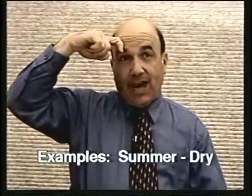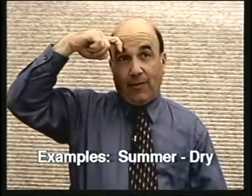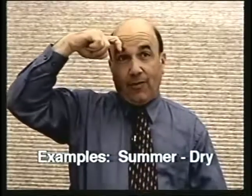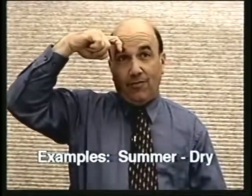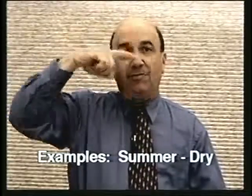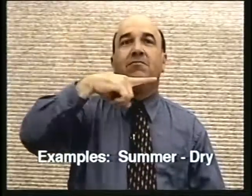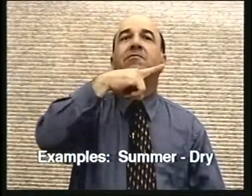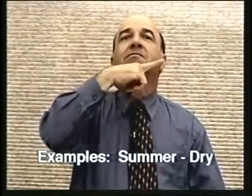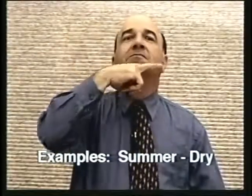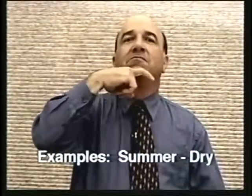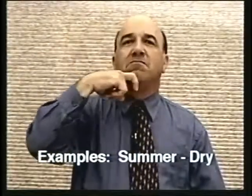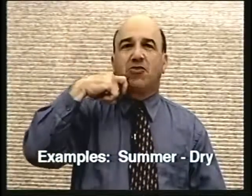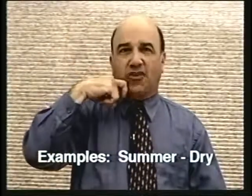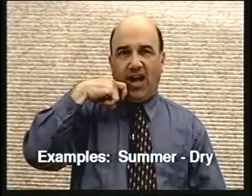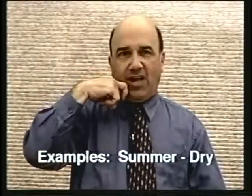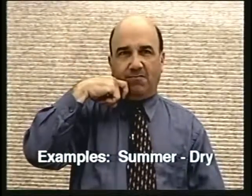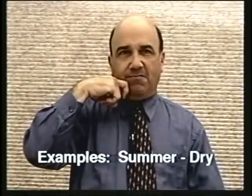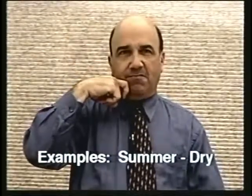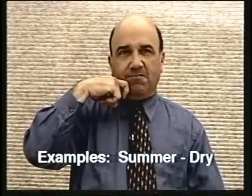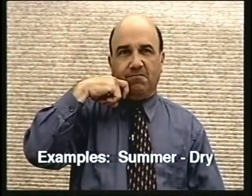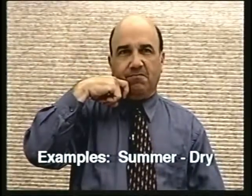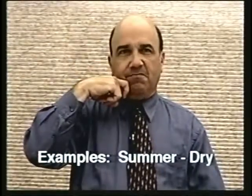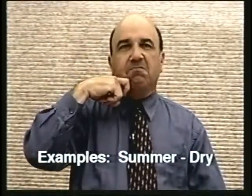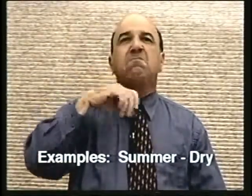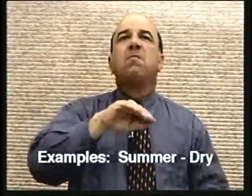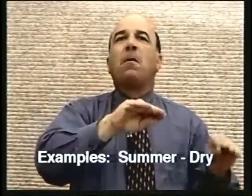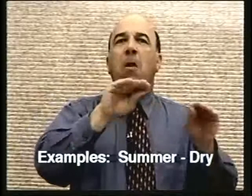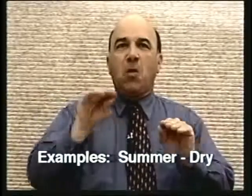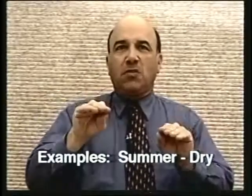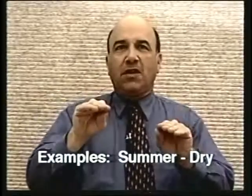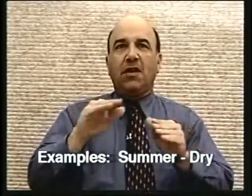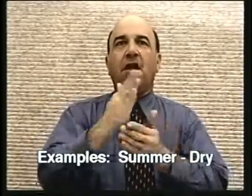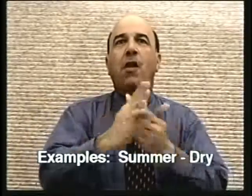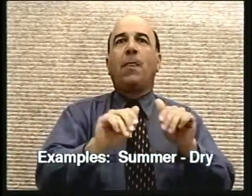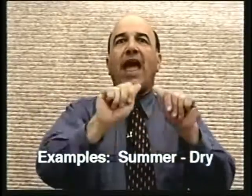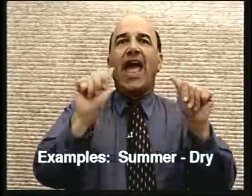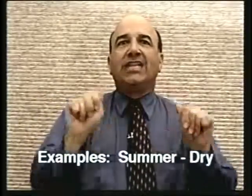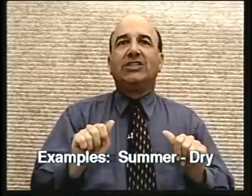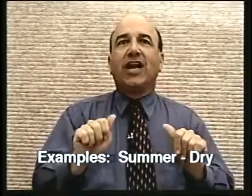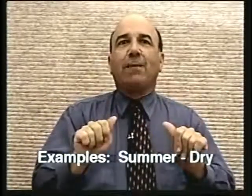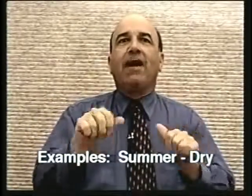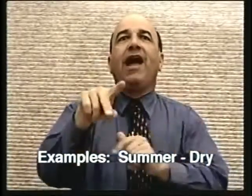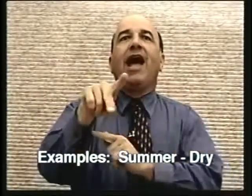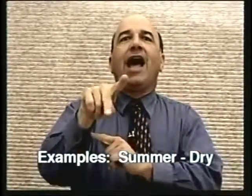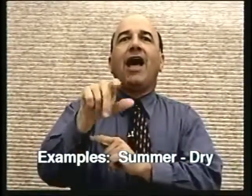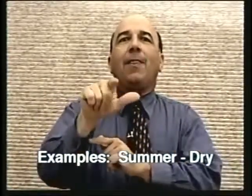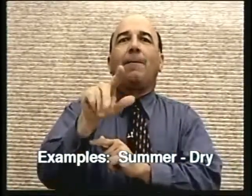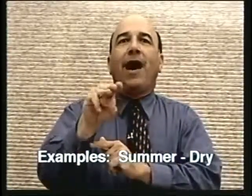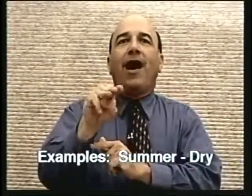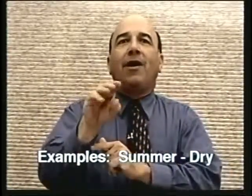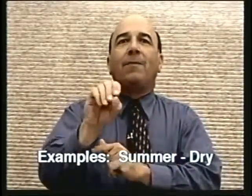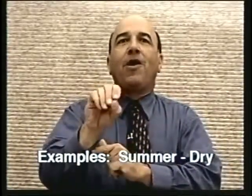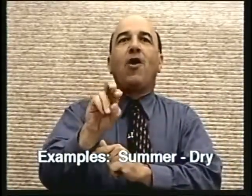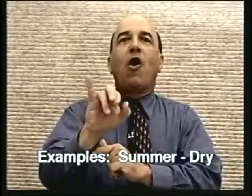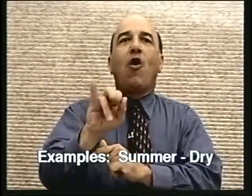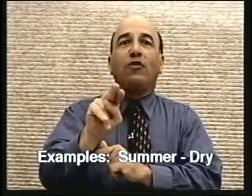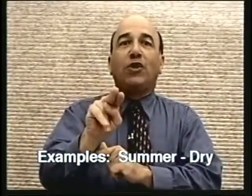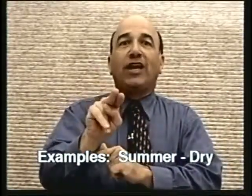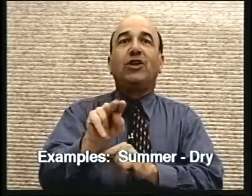Summer, dry. The motion, the hand shape, and the palm orientation is